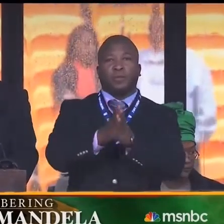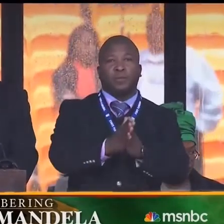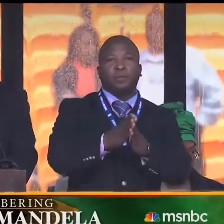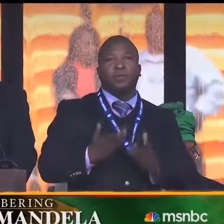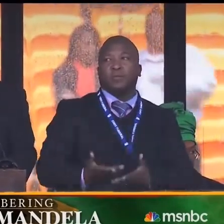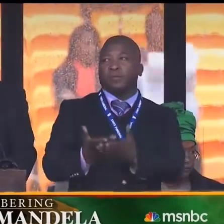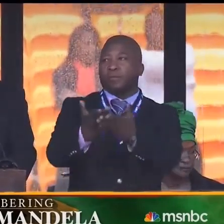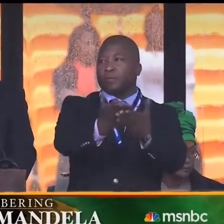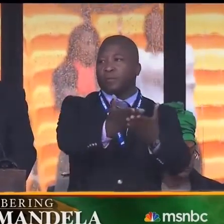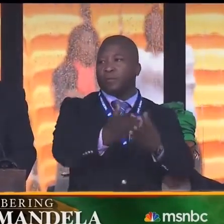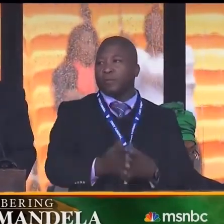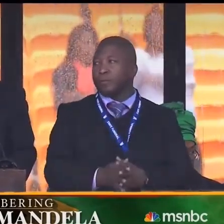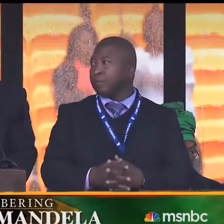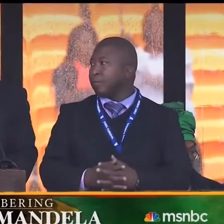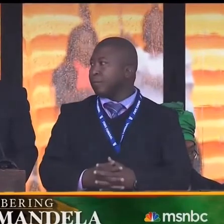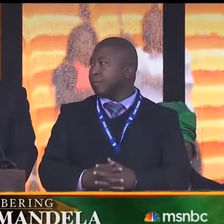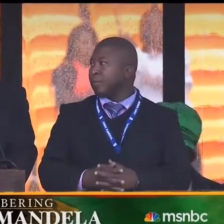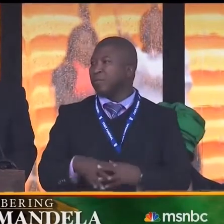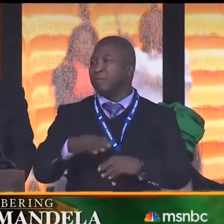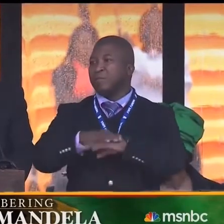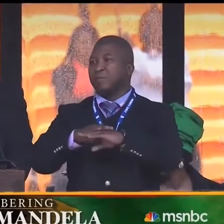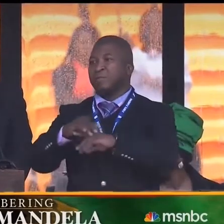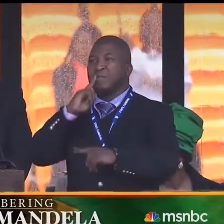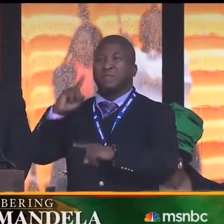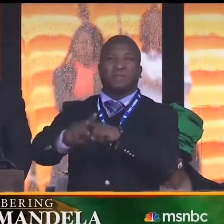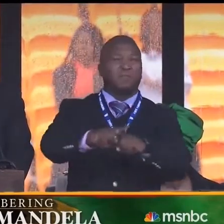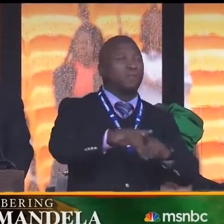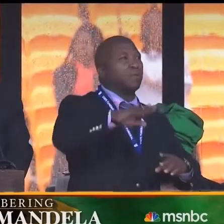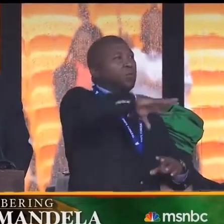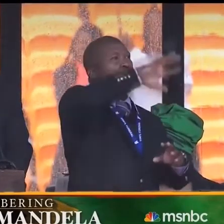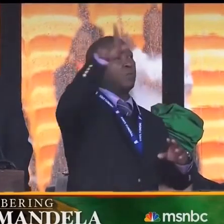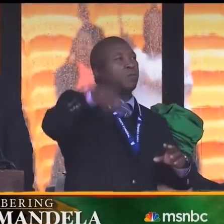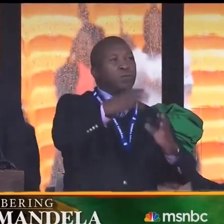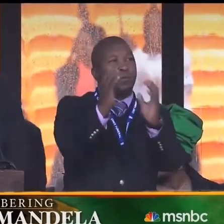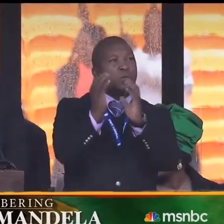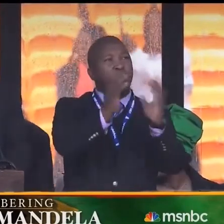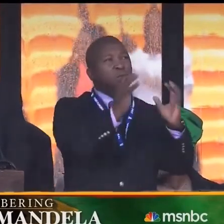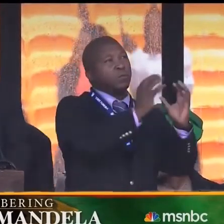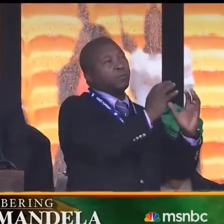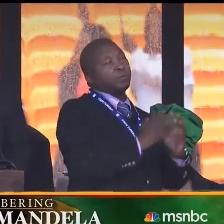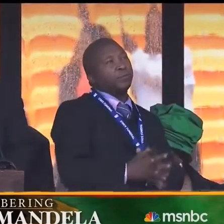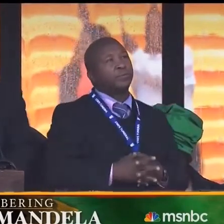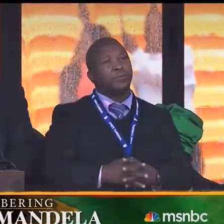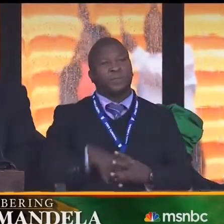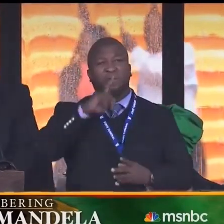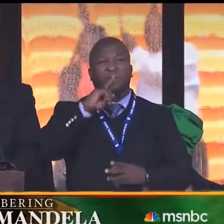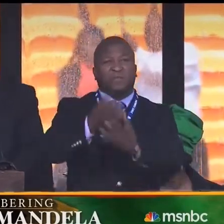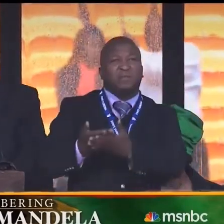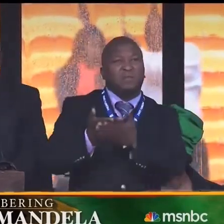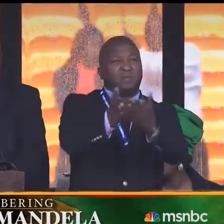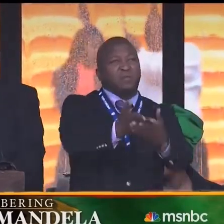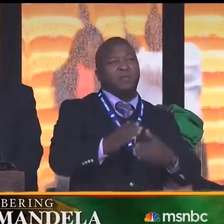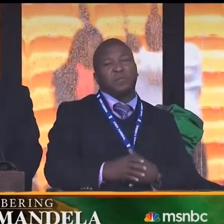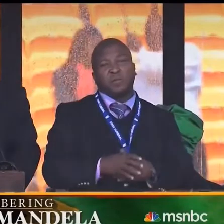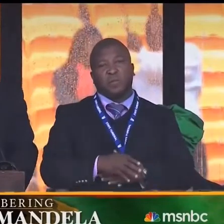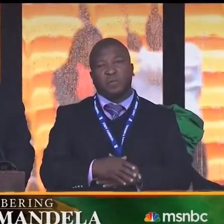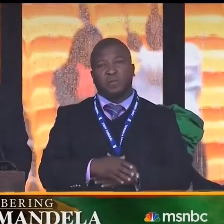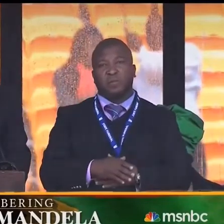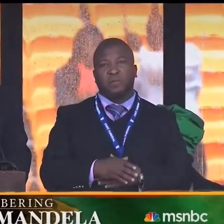And I would like to pray this offering. Basically, this is fun. All of these balls to